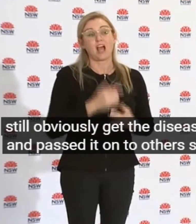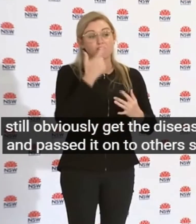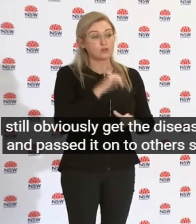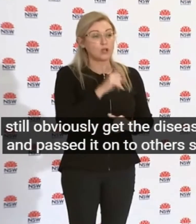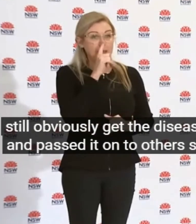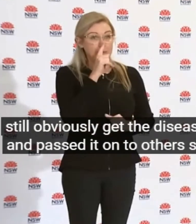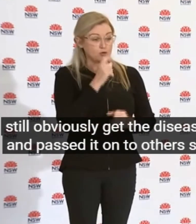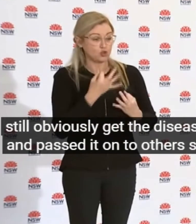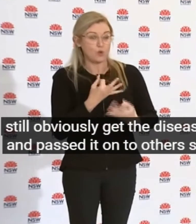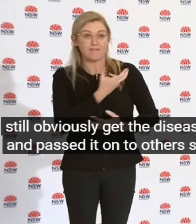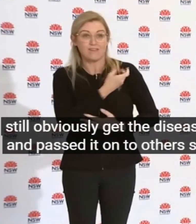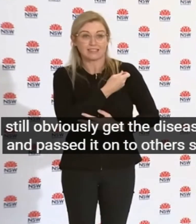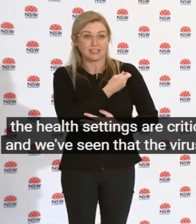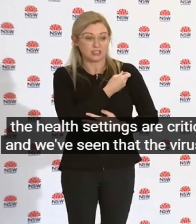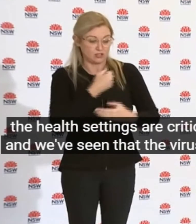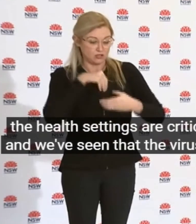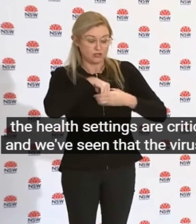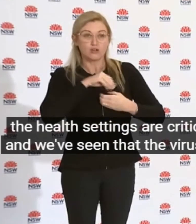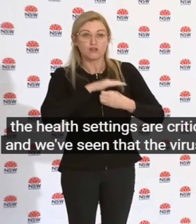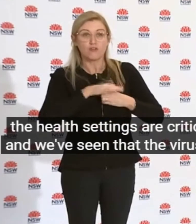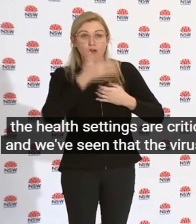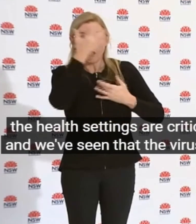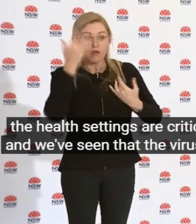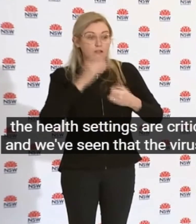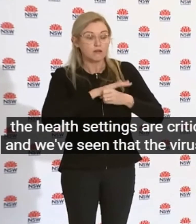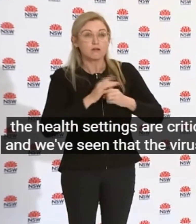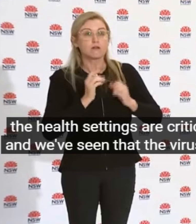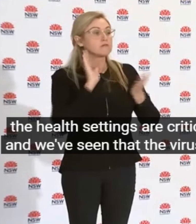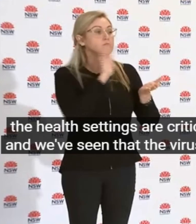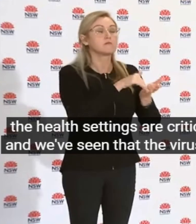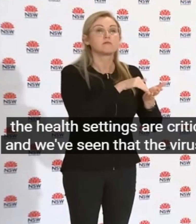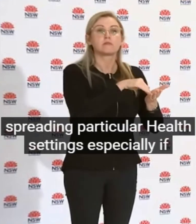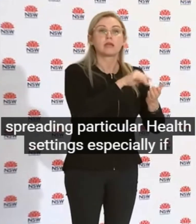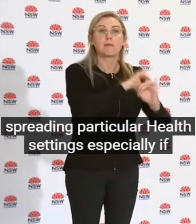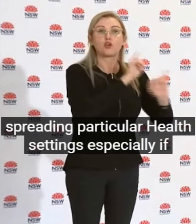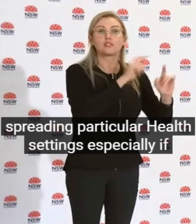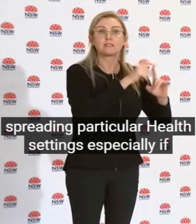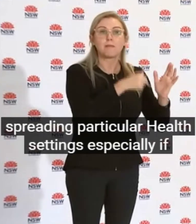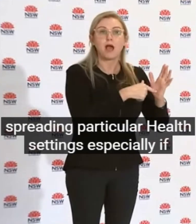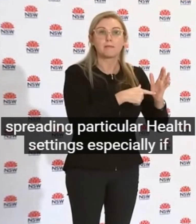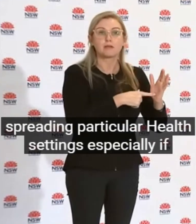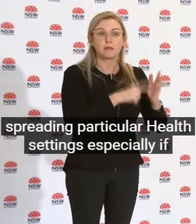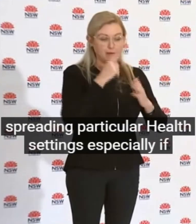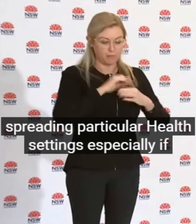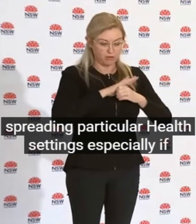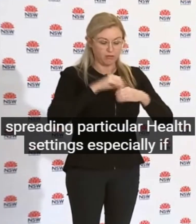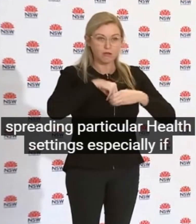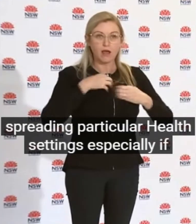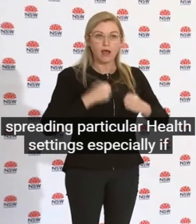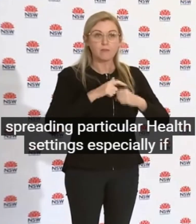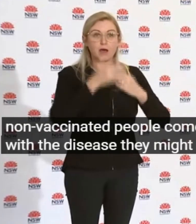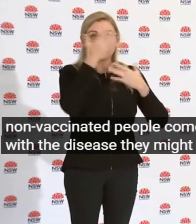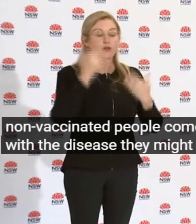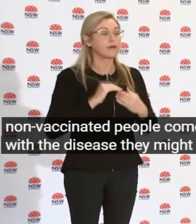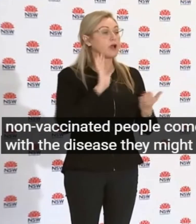in with the disease. They might not know they have it. They're coming through an emergency department. So obviously that puts extra pressure on the system. However,